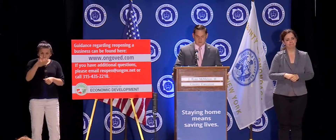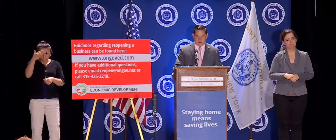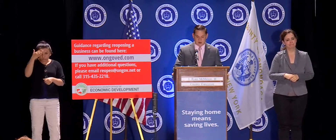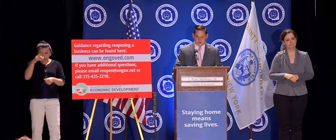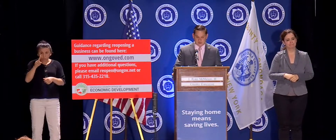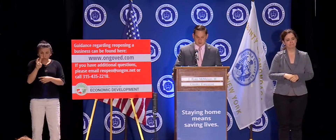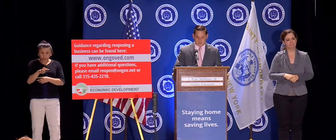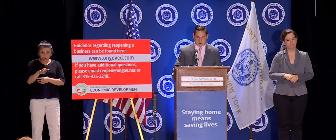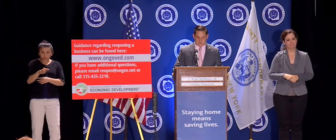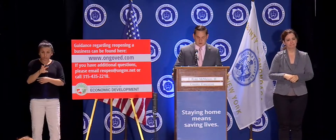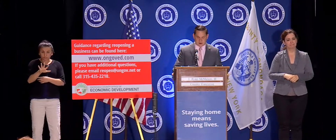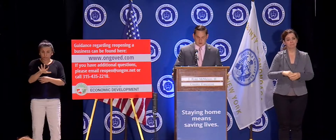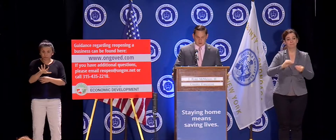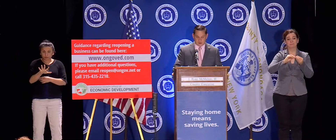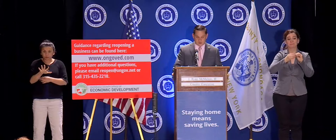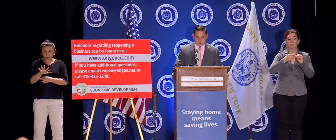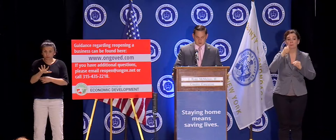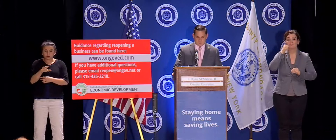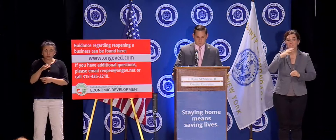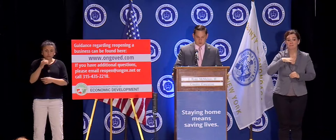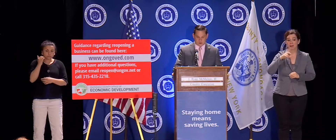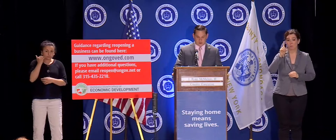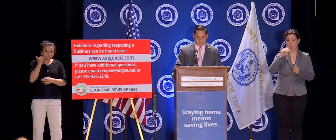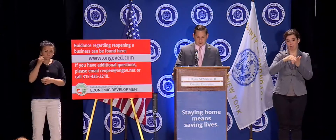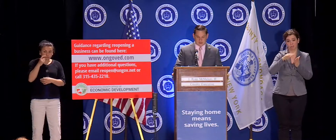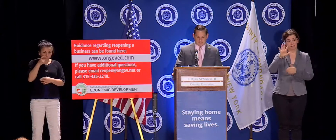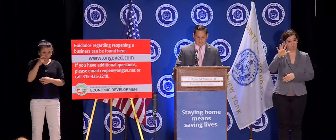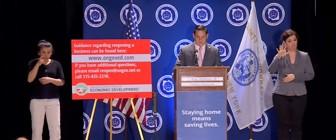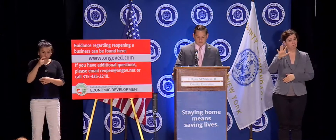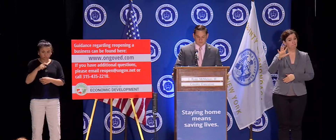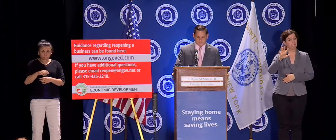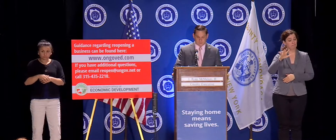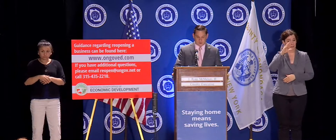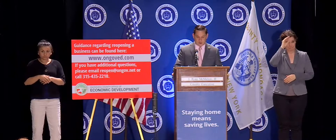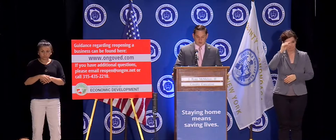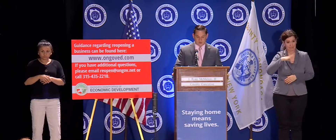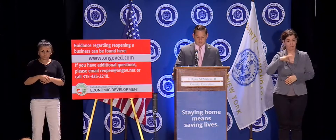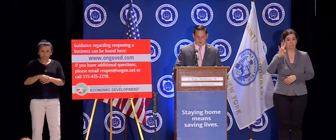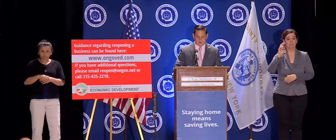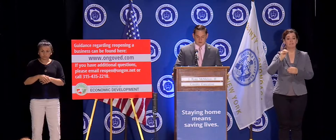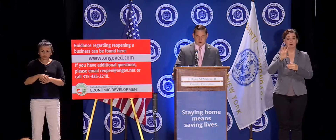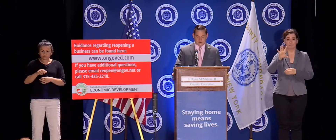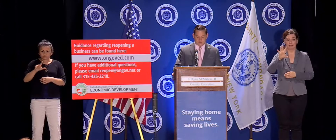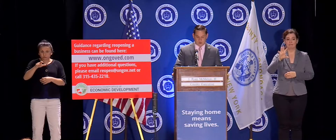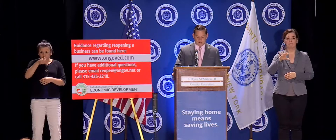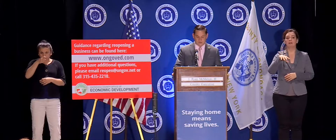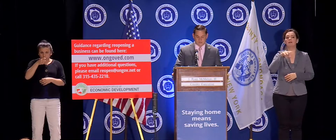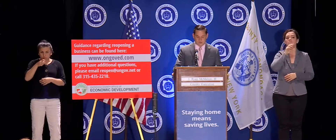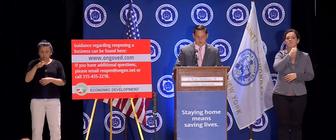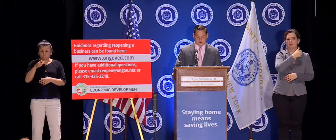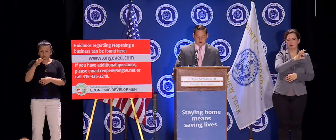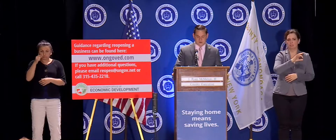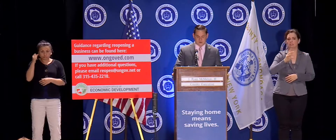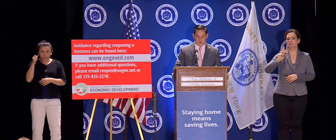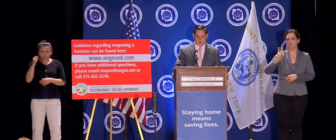1,005 female, 705 male, 62 are under 19, 273 in their 20s, 206 in their